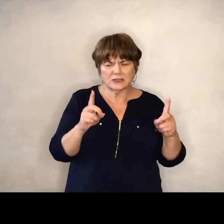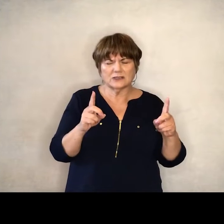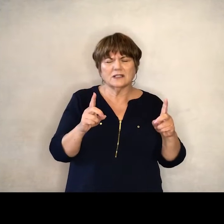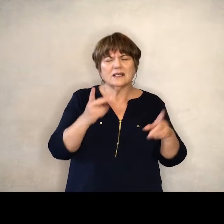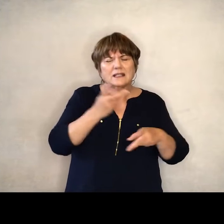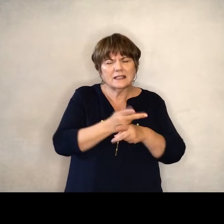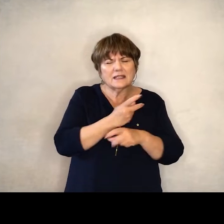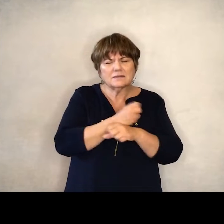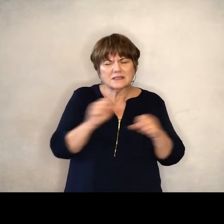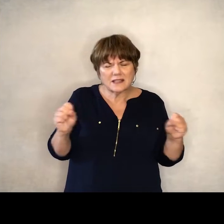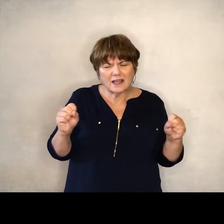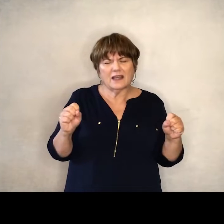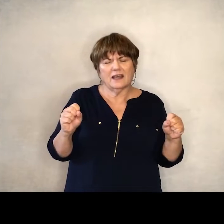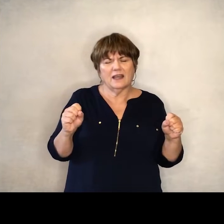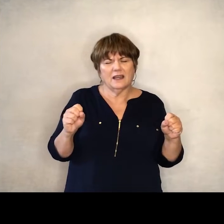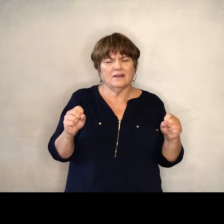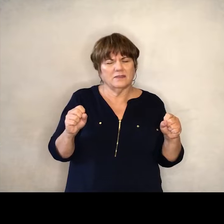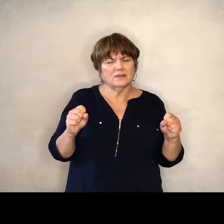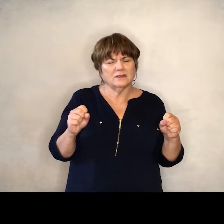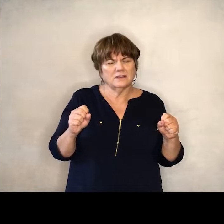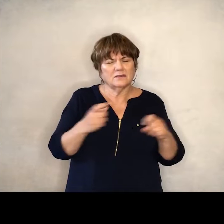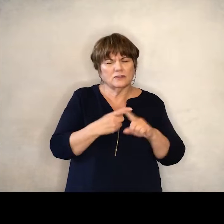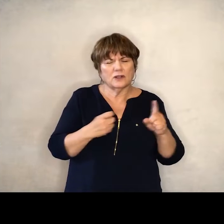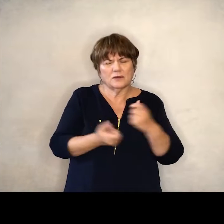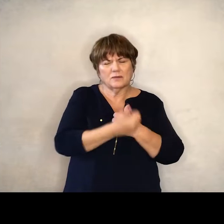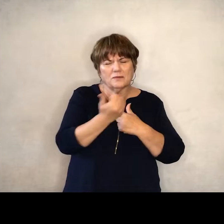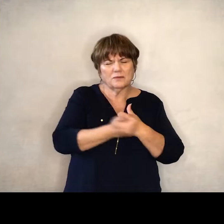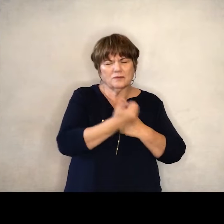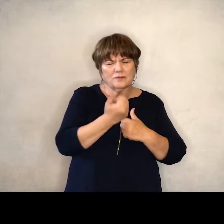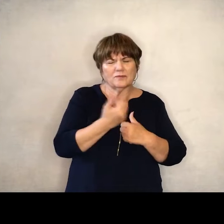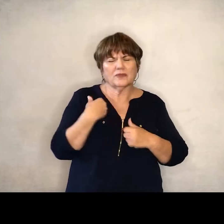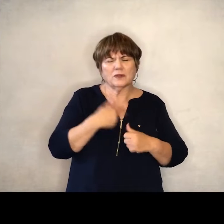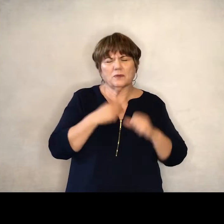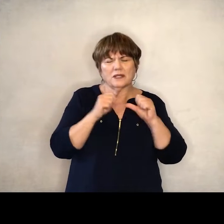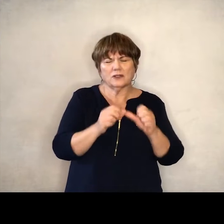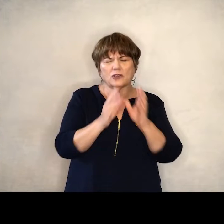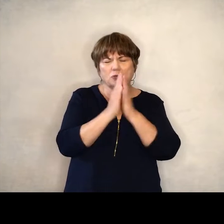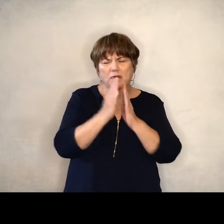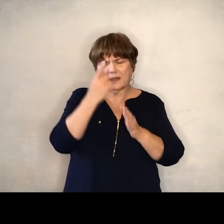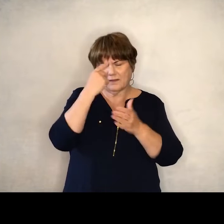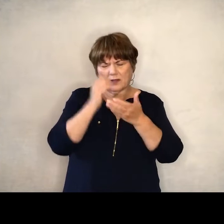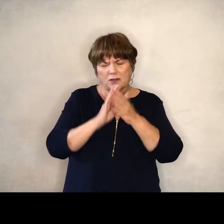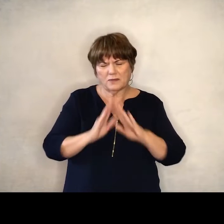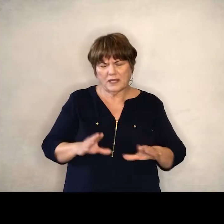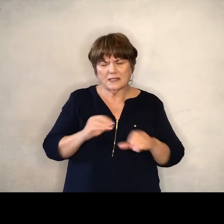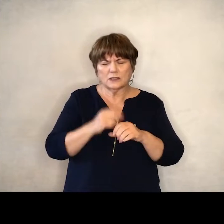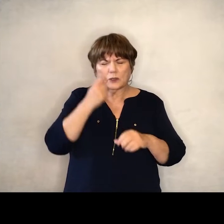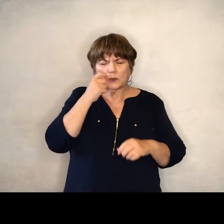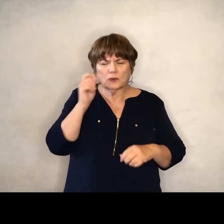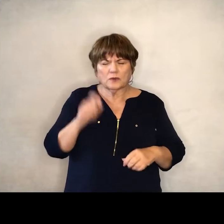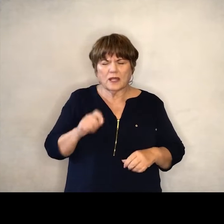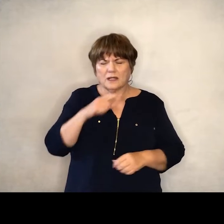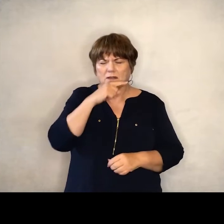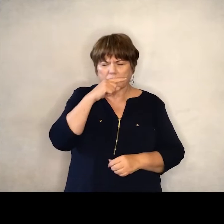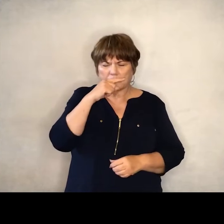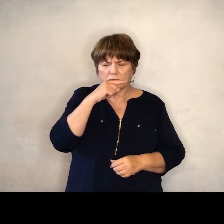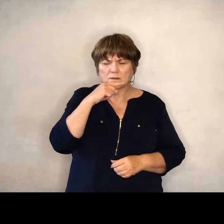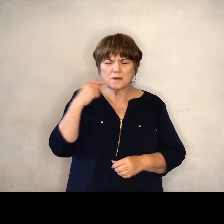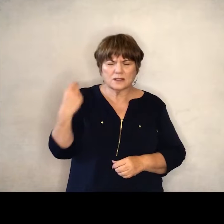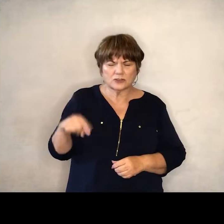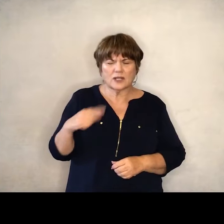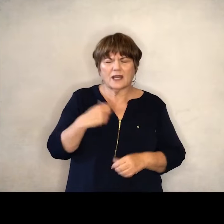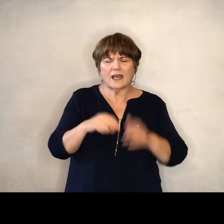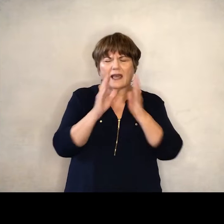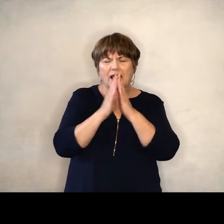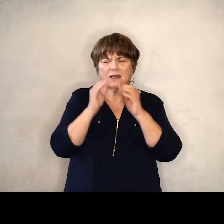and far from harm. We continue to pray for peace in the Ukraine and Russia, and we ask blessings on